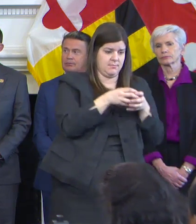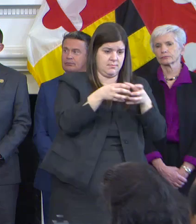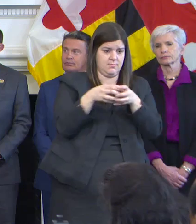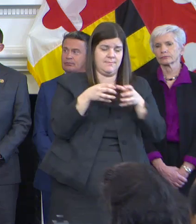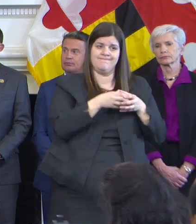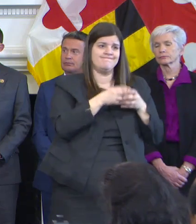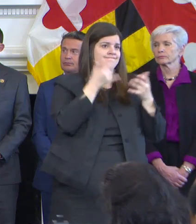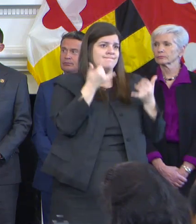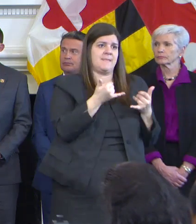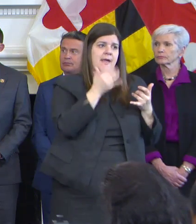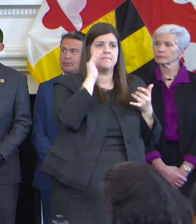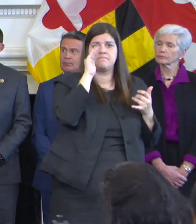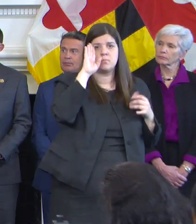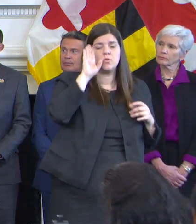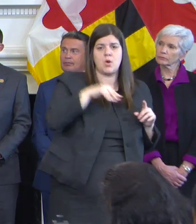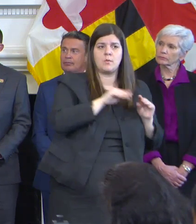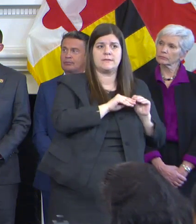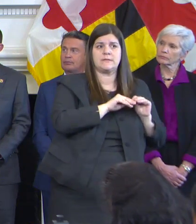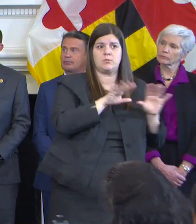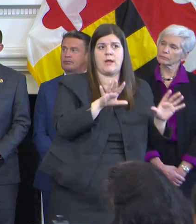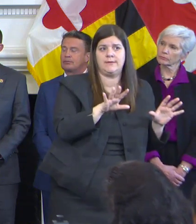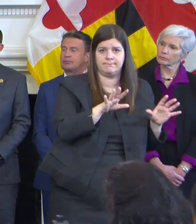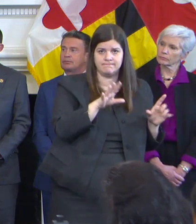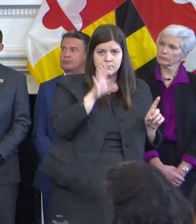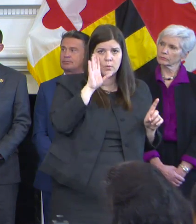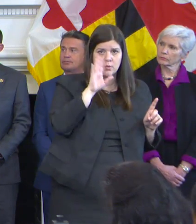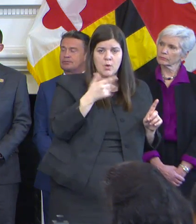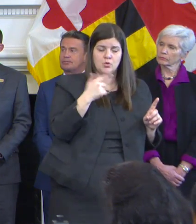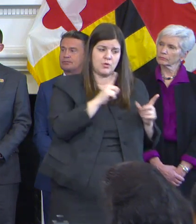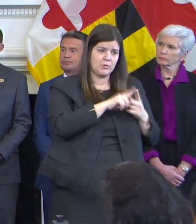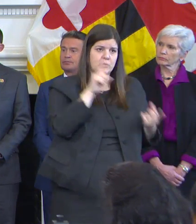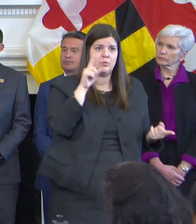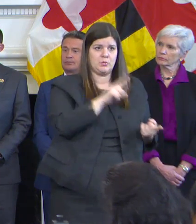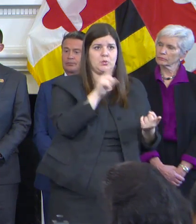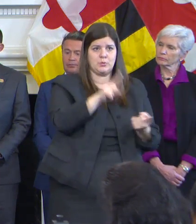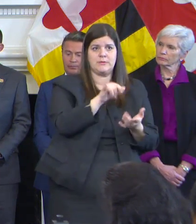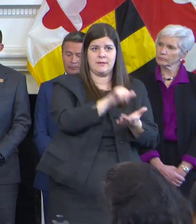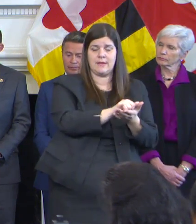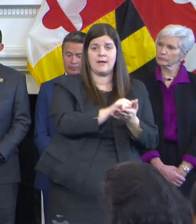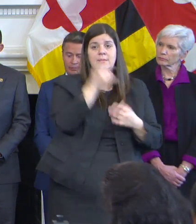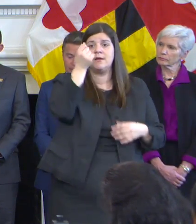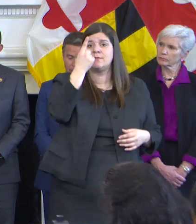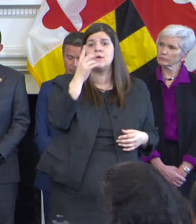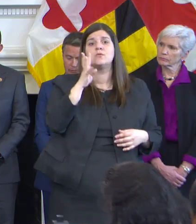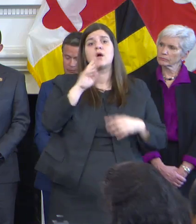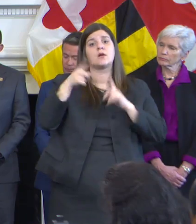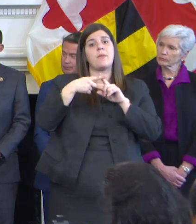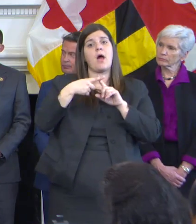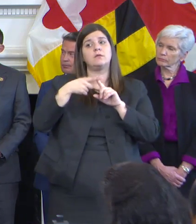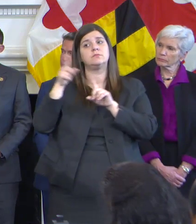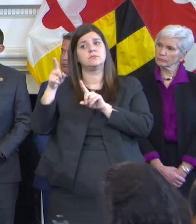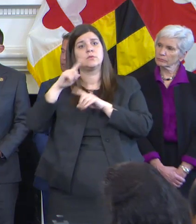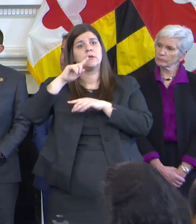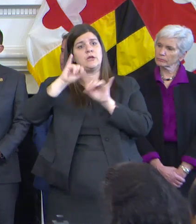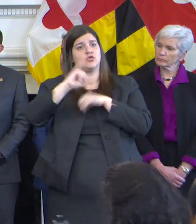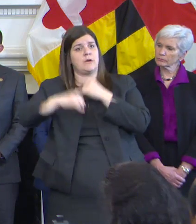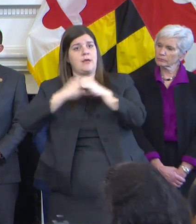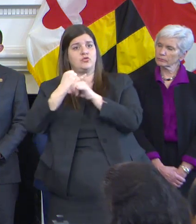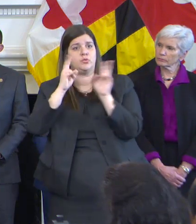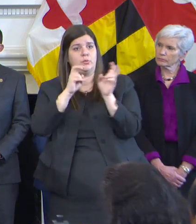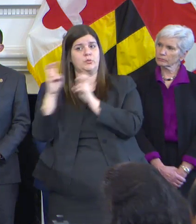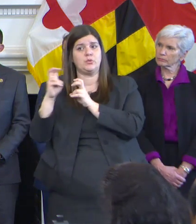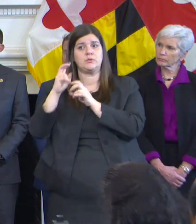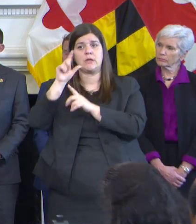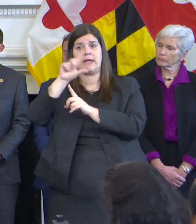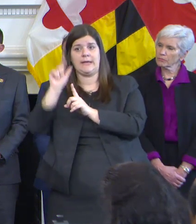worldwide situation and how it went from Italy to all across Europe. We talked about everything from the global perspective